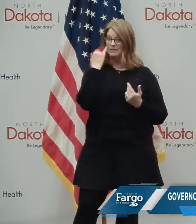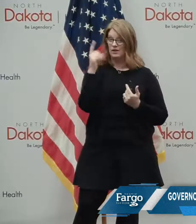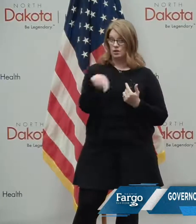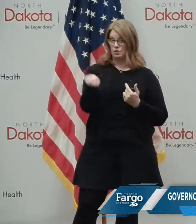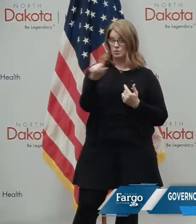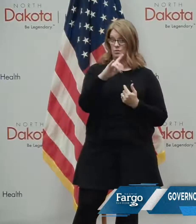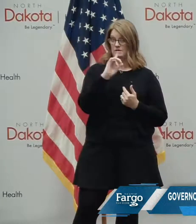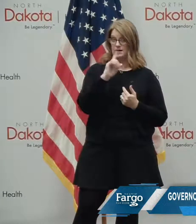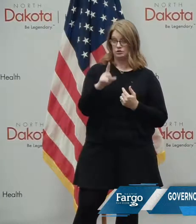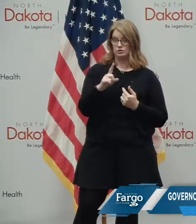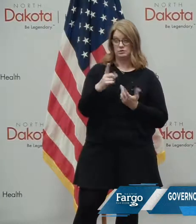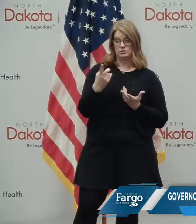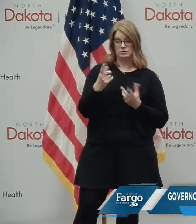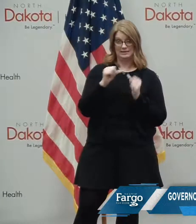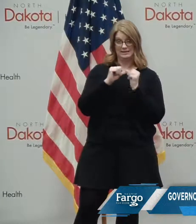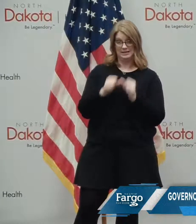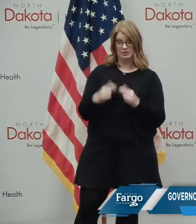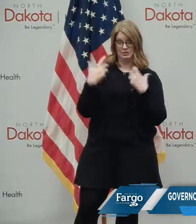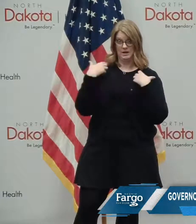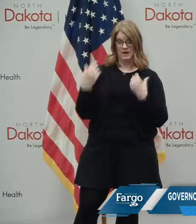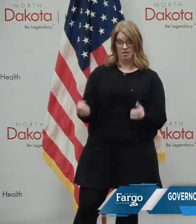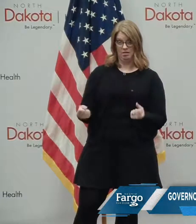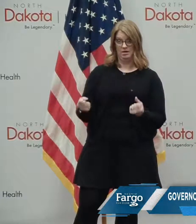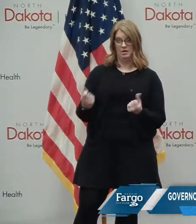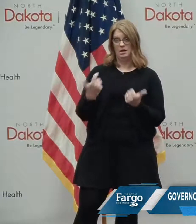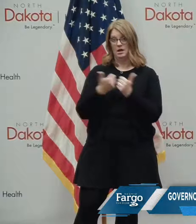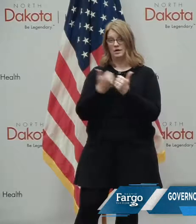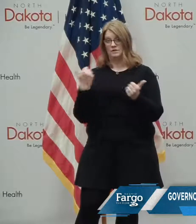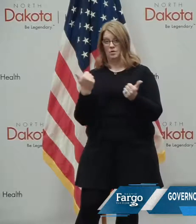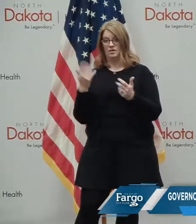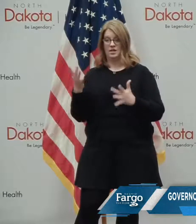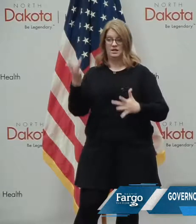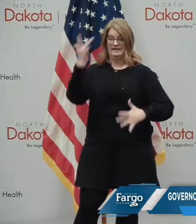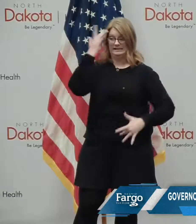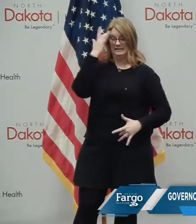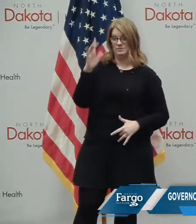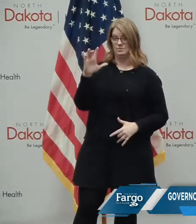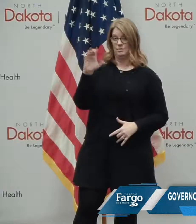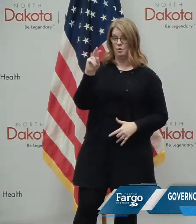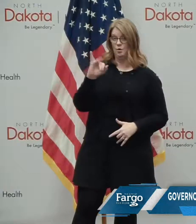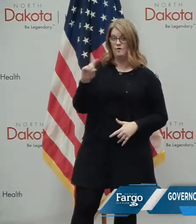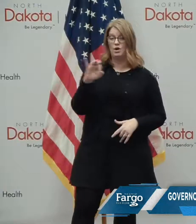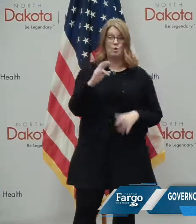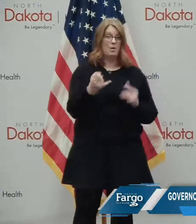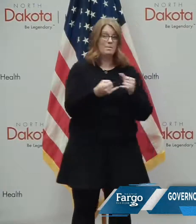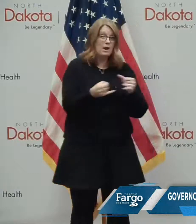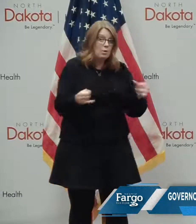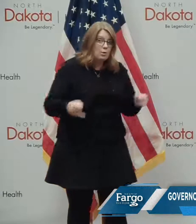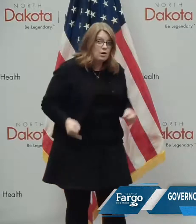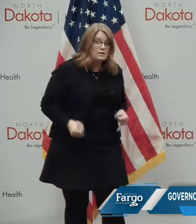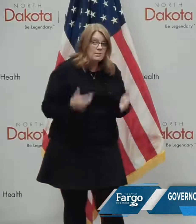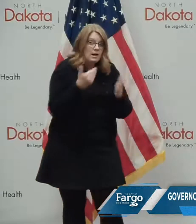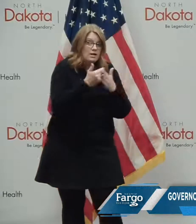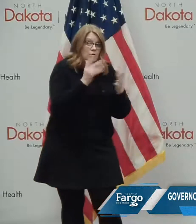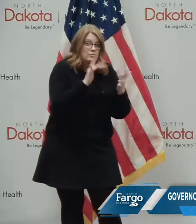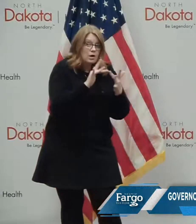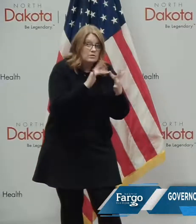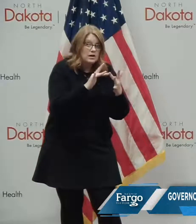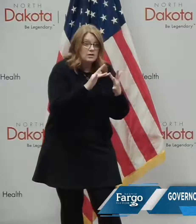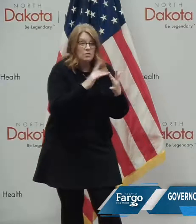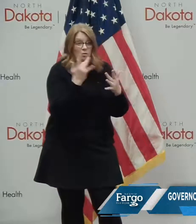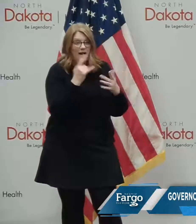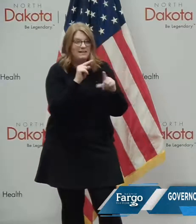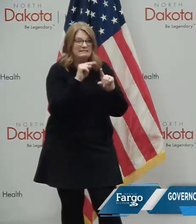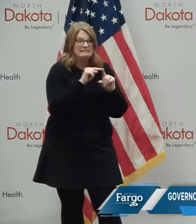make sure that you stay healthy and avoid either getting COVID or being quarantined by close contact because you've got something important coming up